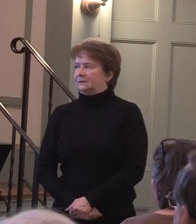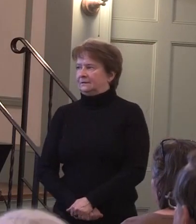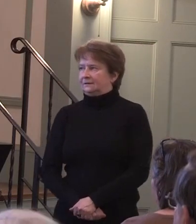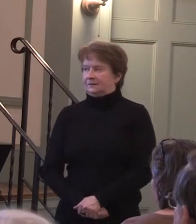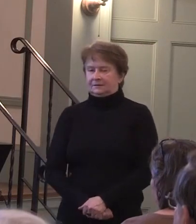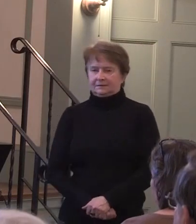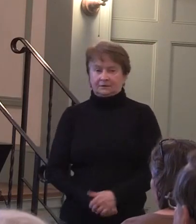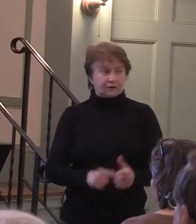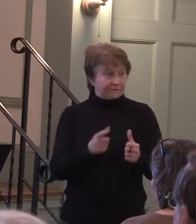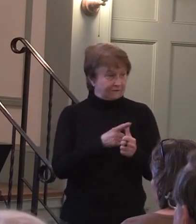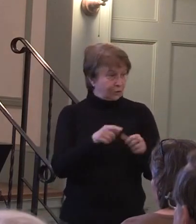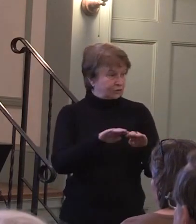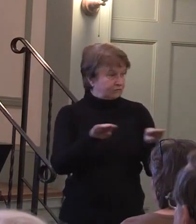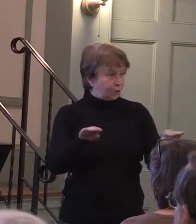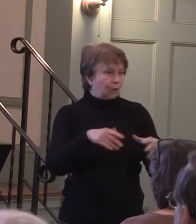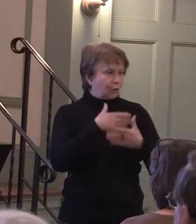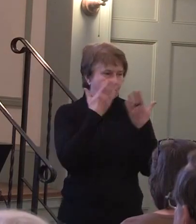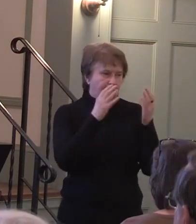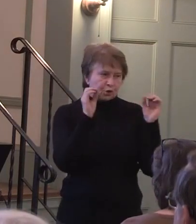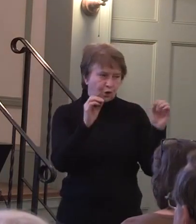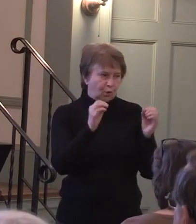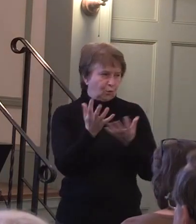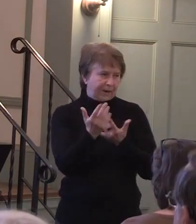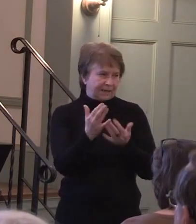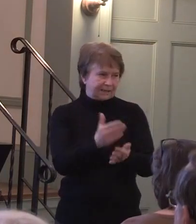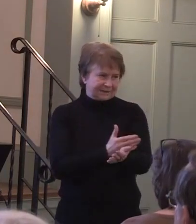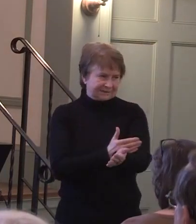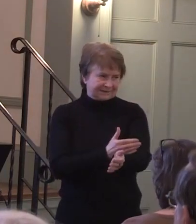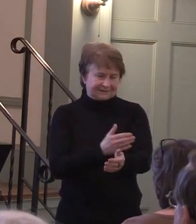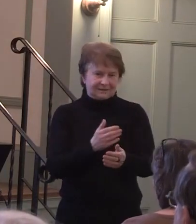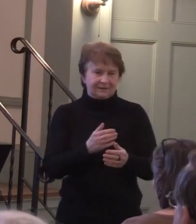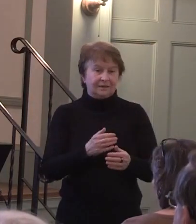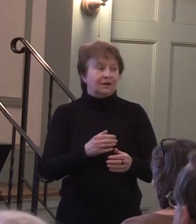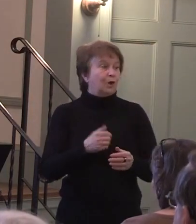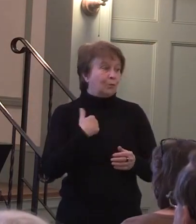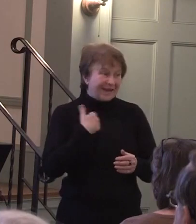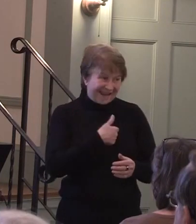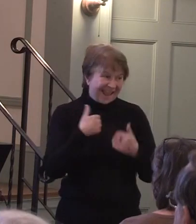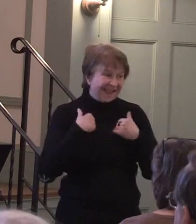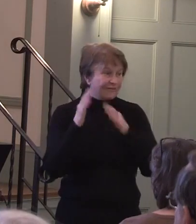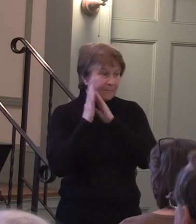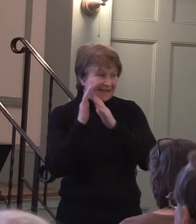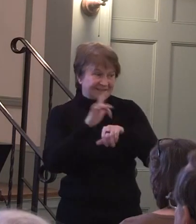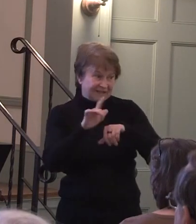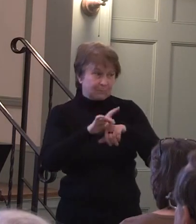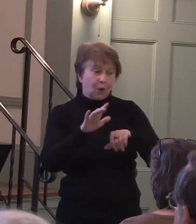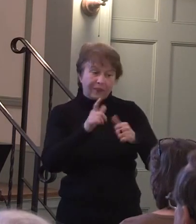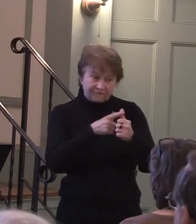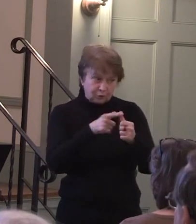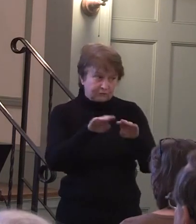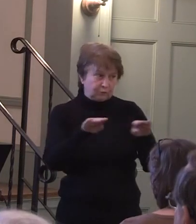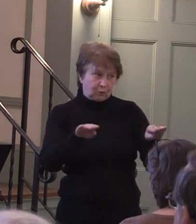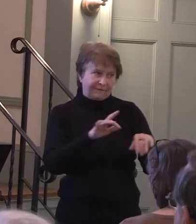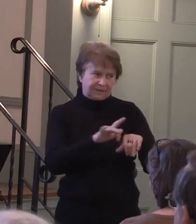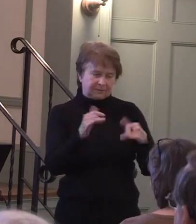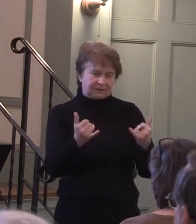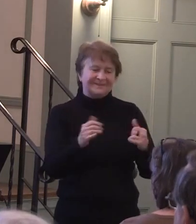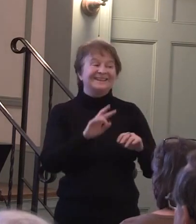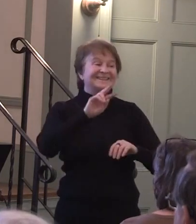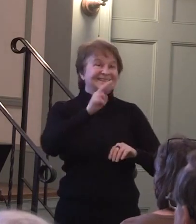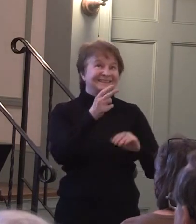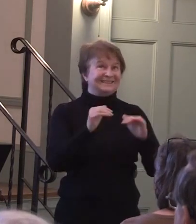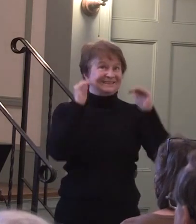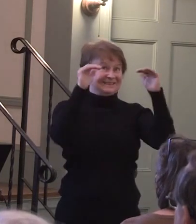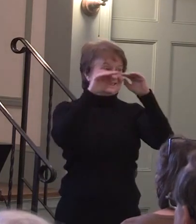On the first floor, there is no waiting list. On the first floor, we have beds available today. The